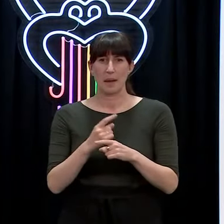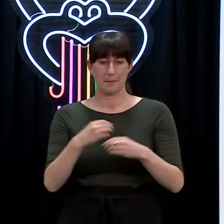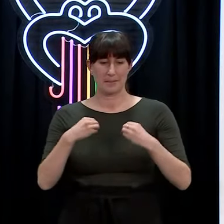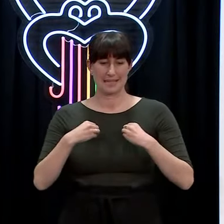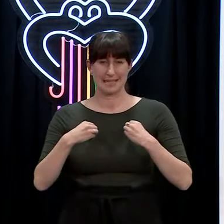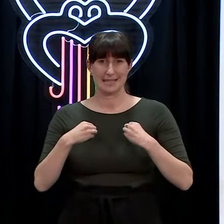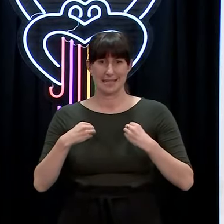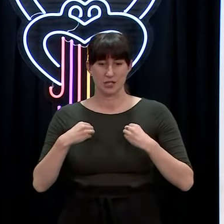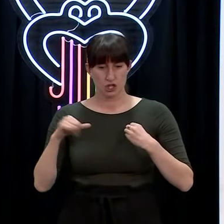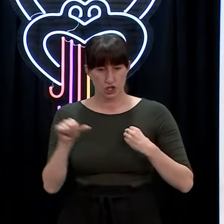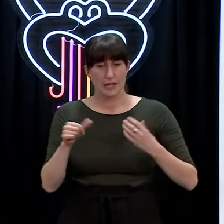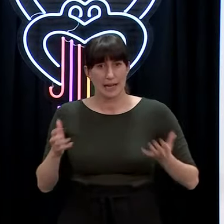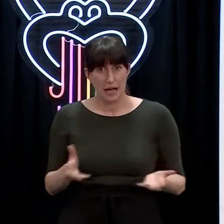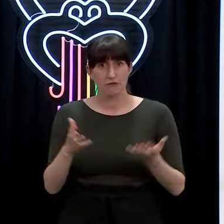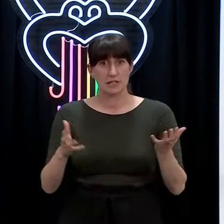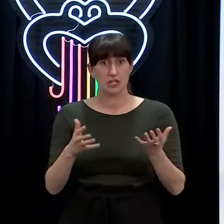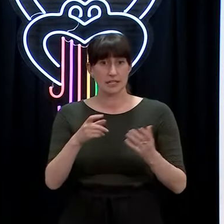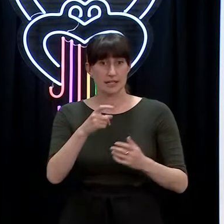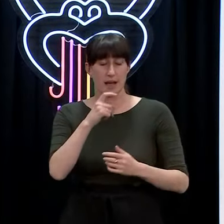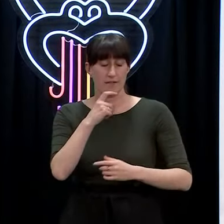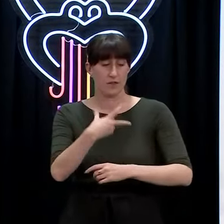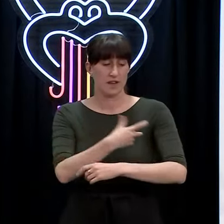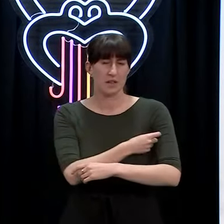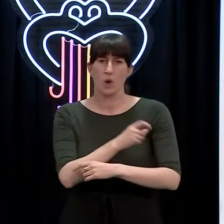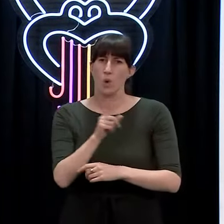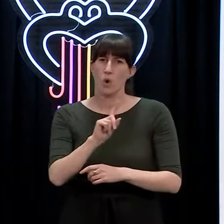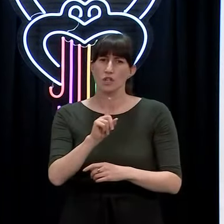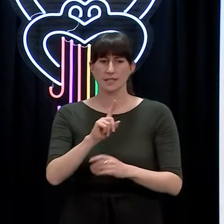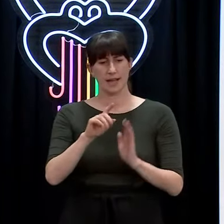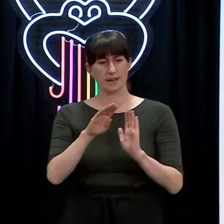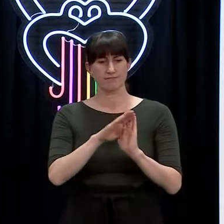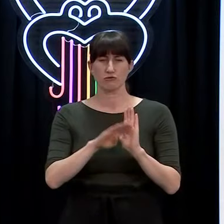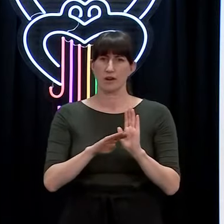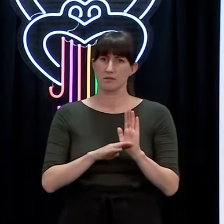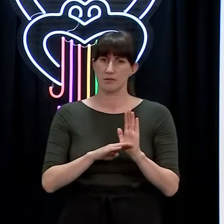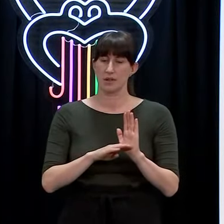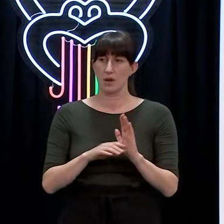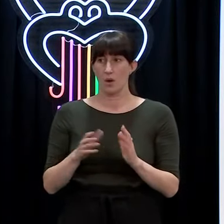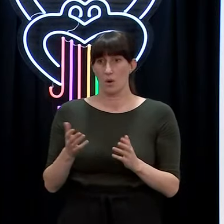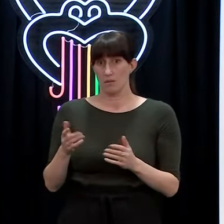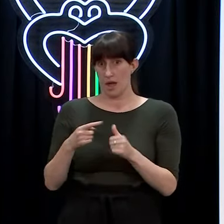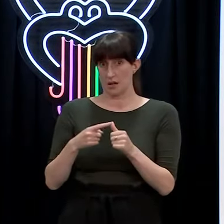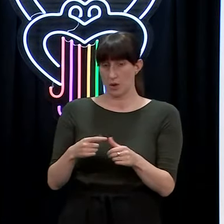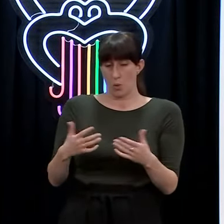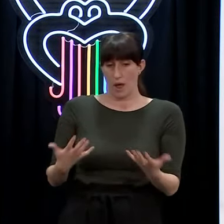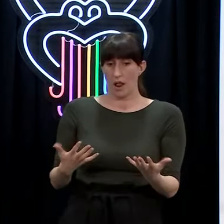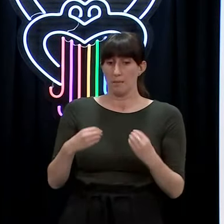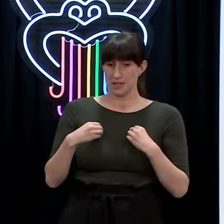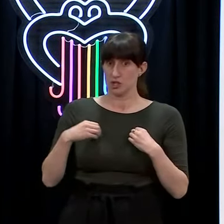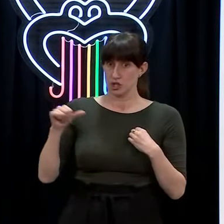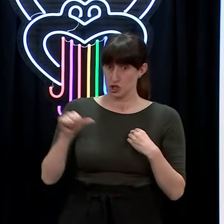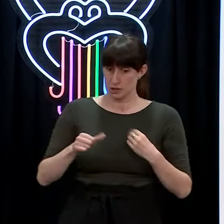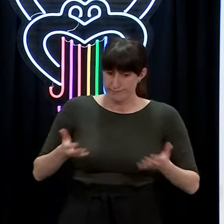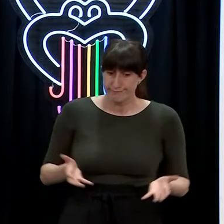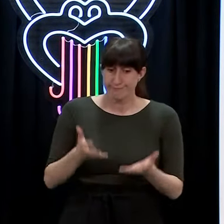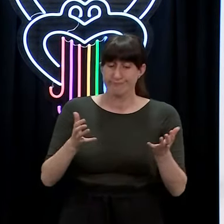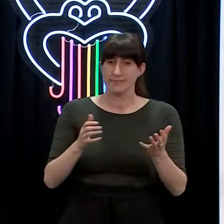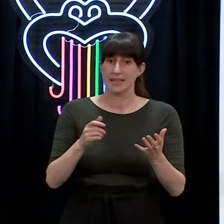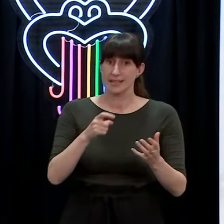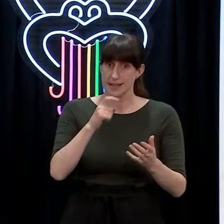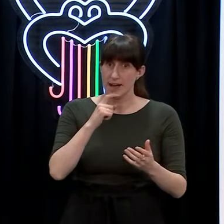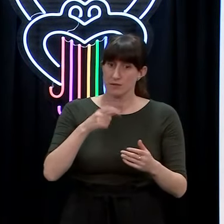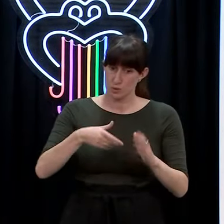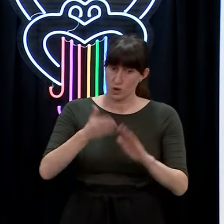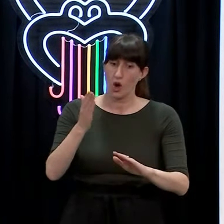encouraging their staff to get vaccinated? Look, I think businesses should encourage their staff to be vaccinated. One of the best things that they can do at this point is make sure that they have